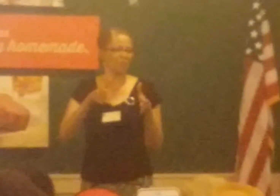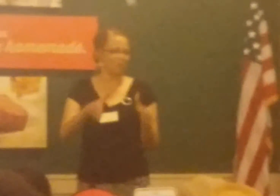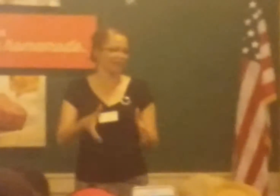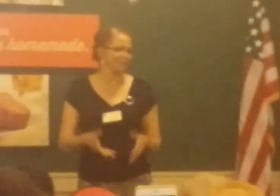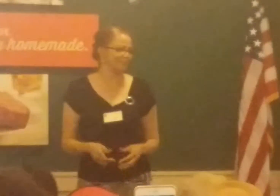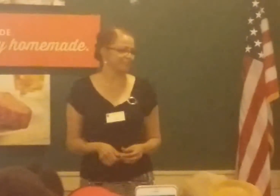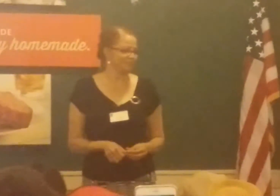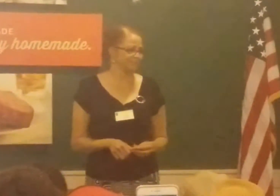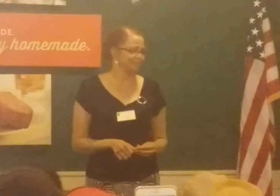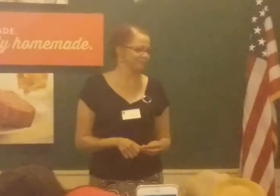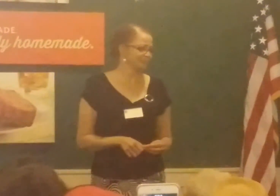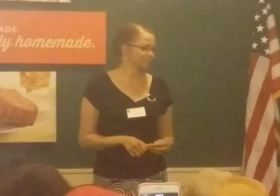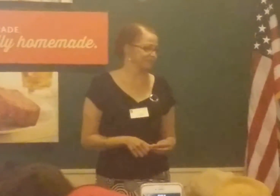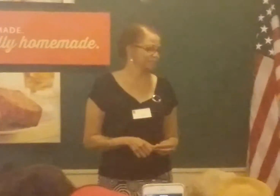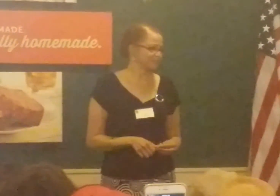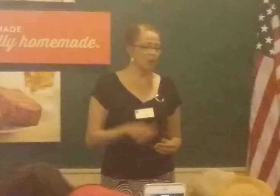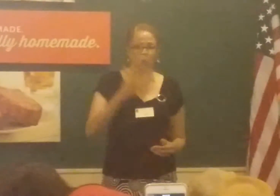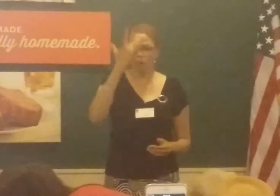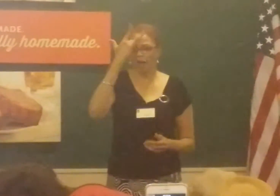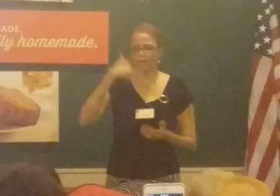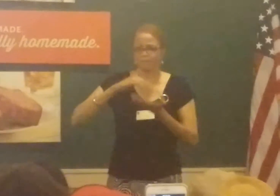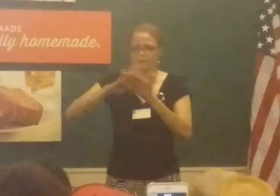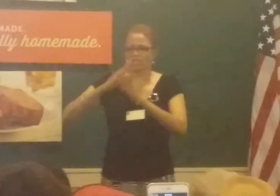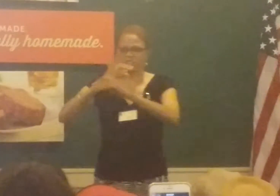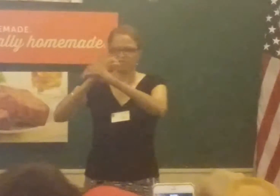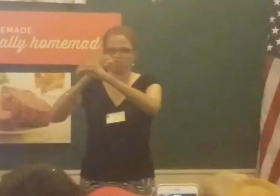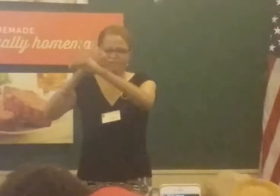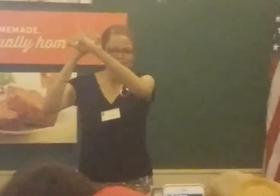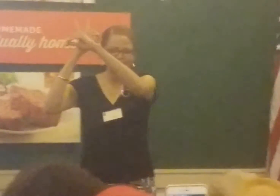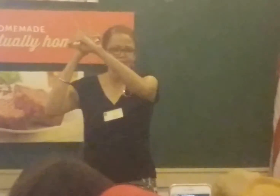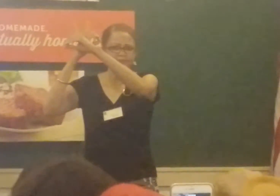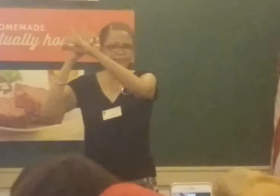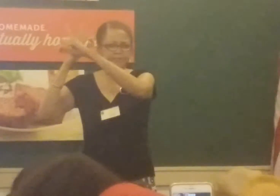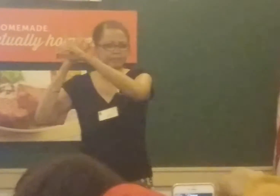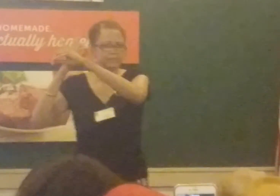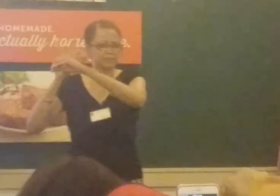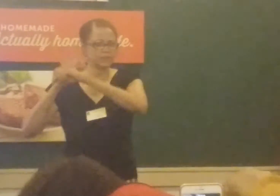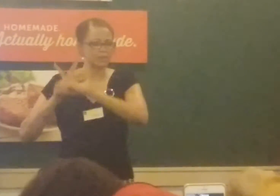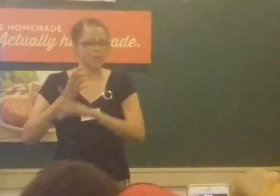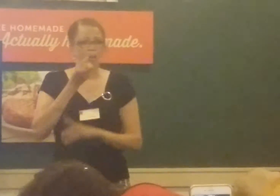you ask yourself, why are you reacting that way? And you don't put your defenses up.